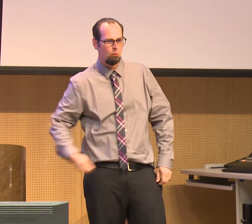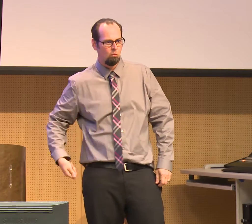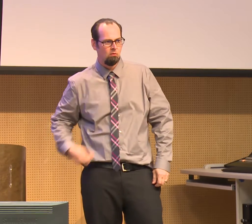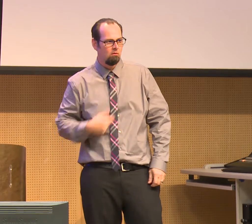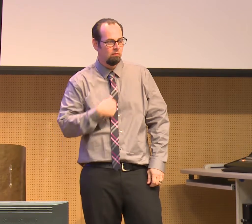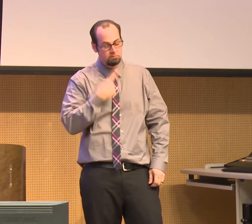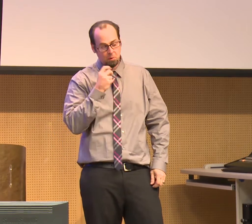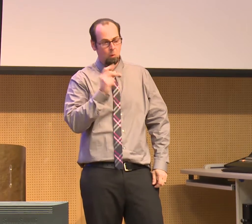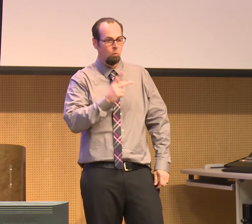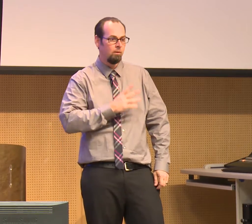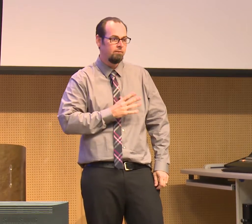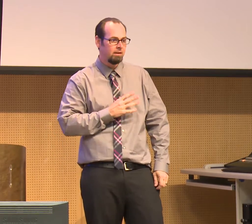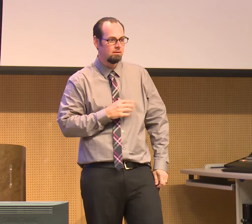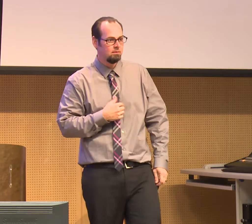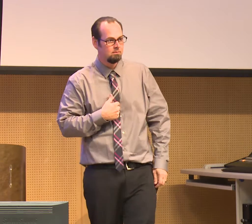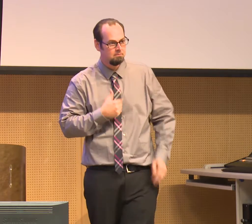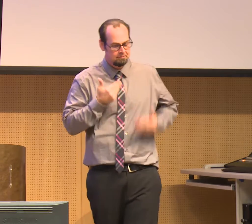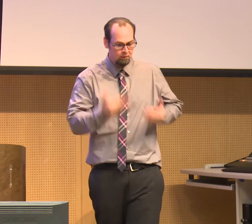And I pulled the trigger,